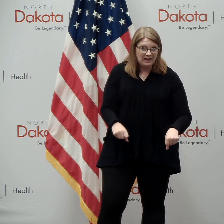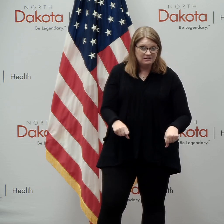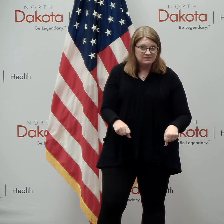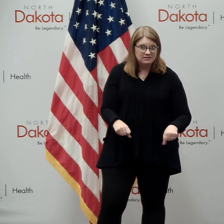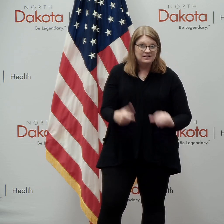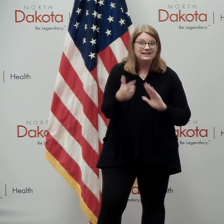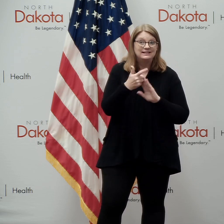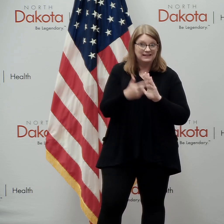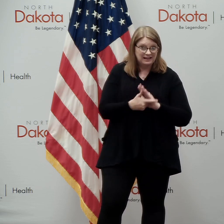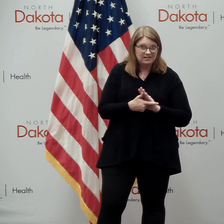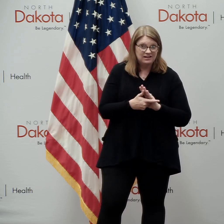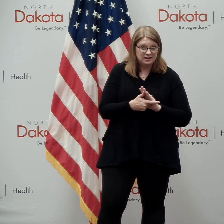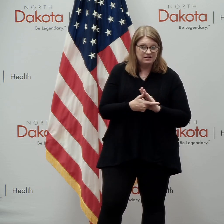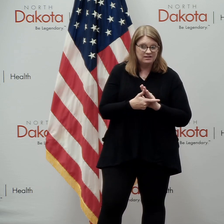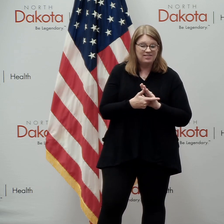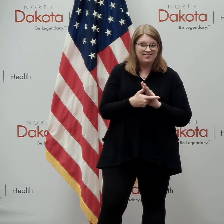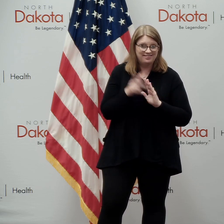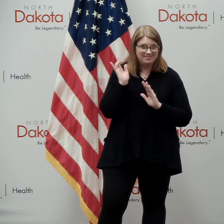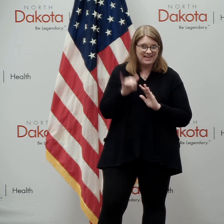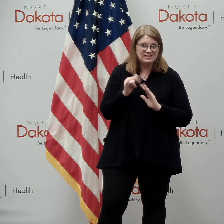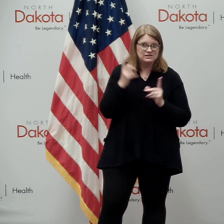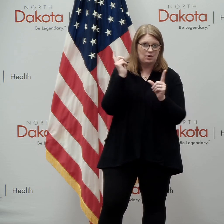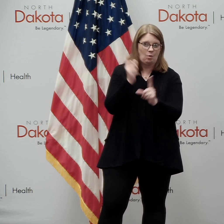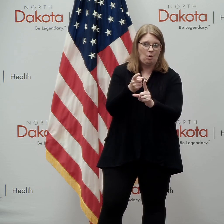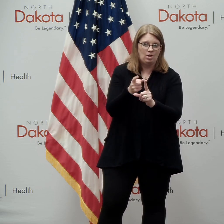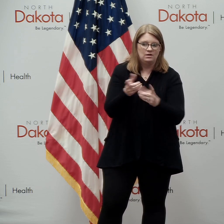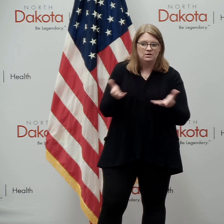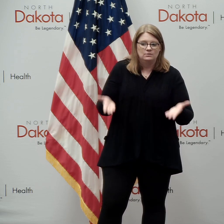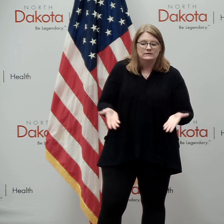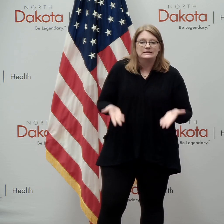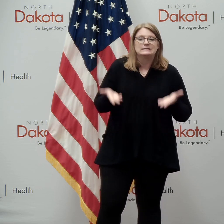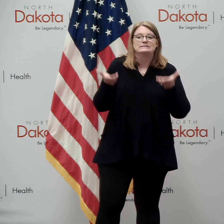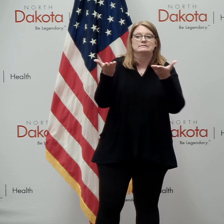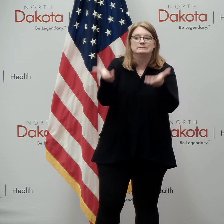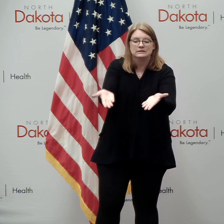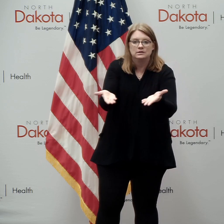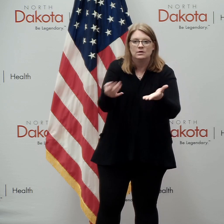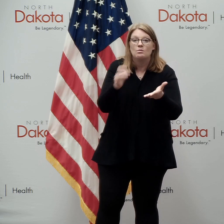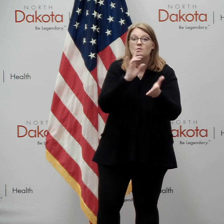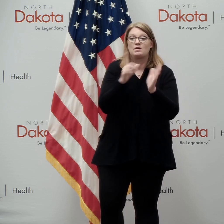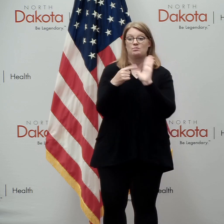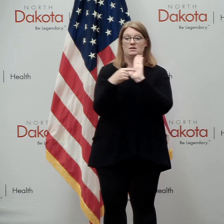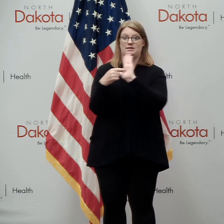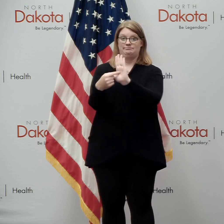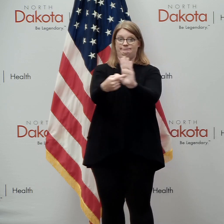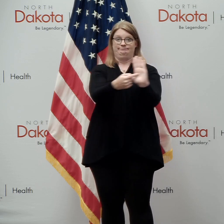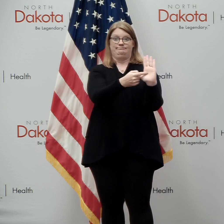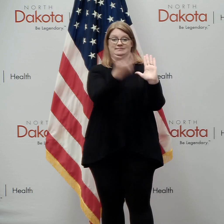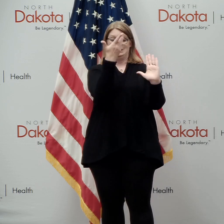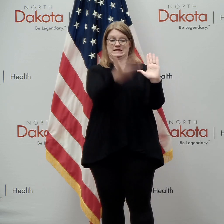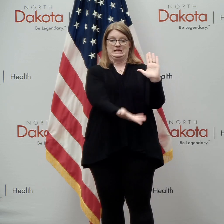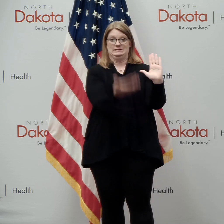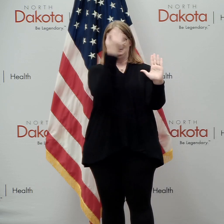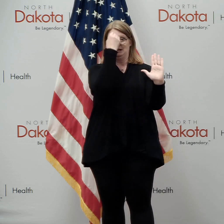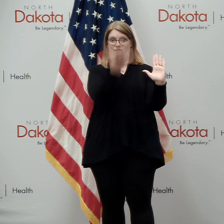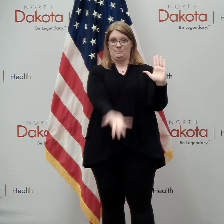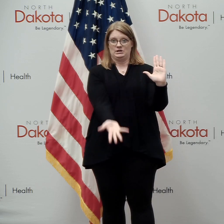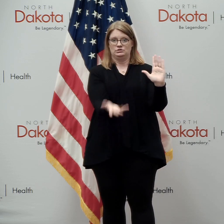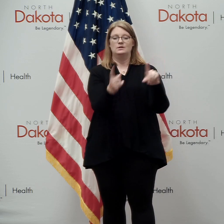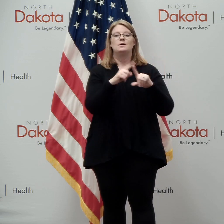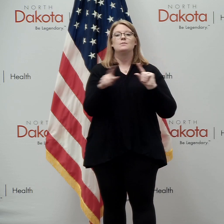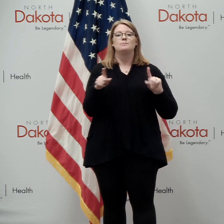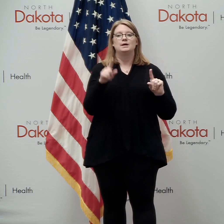legally release. I mean, that's the edge we're pushing up against. We want to be as transparent as possible, and I think, again, it was really